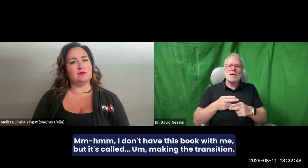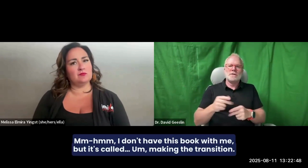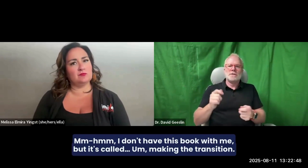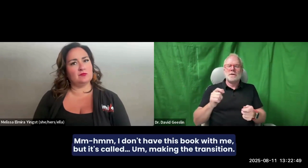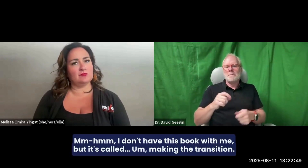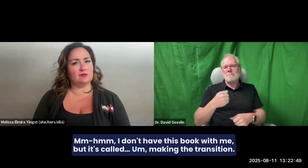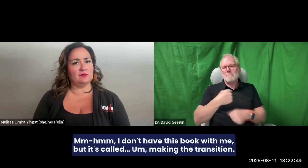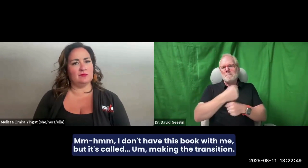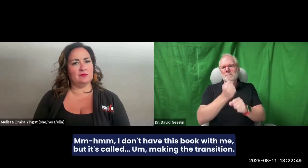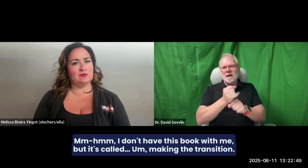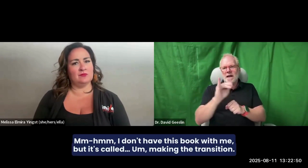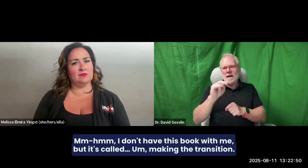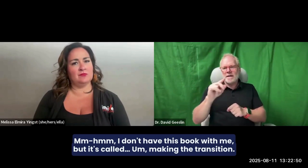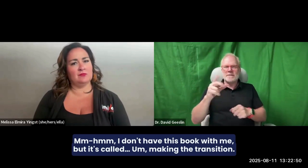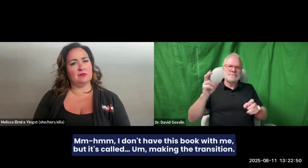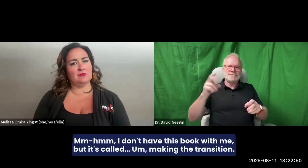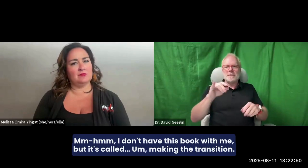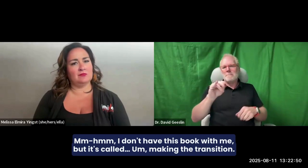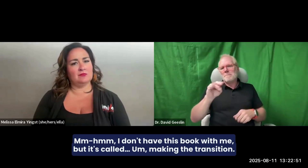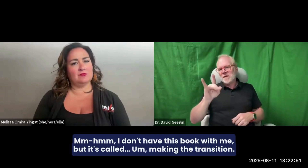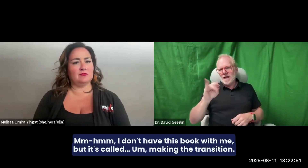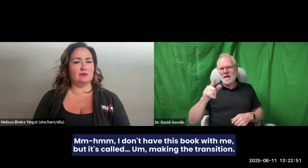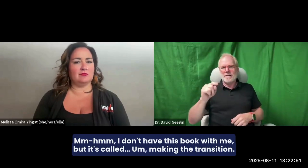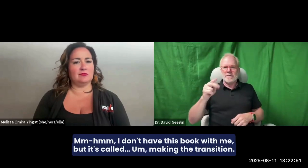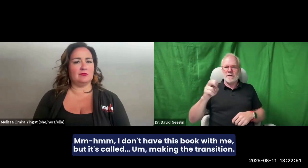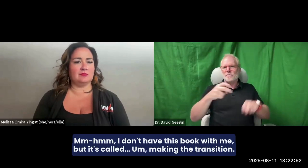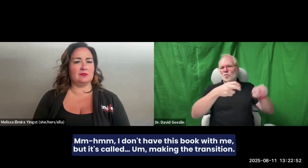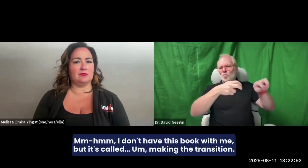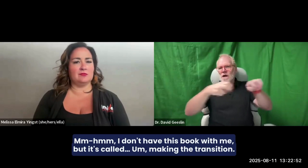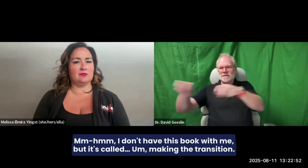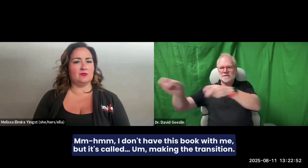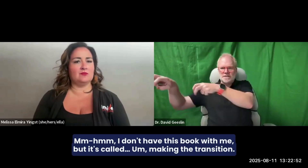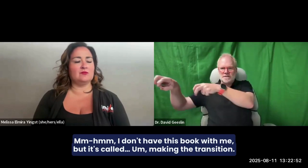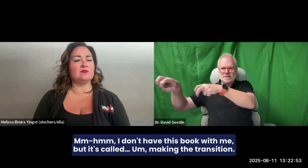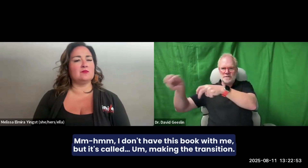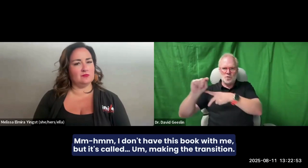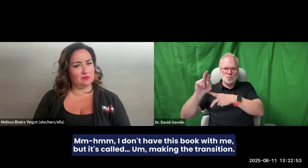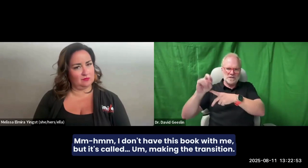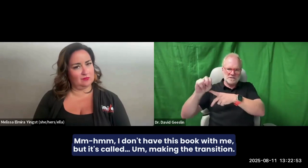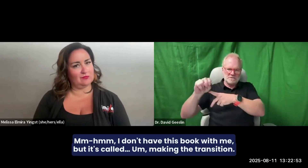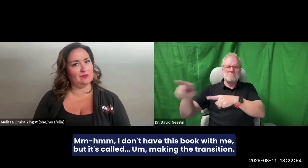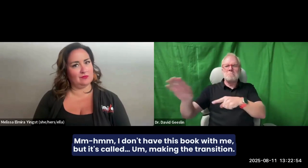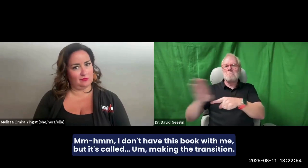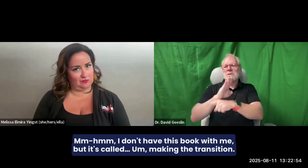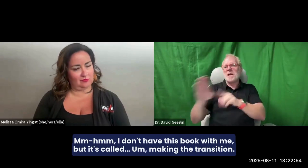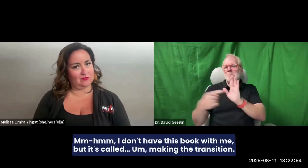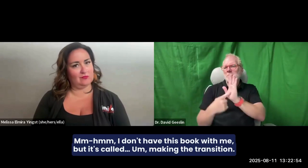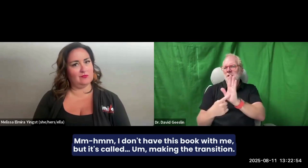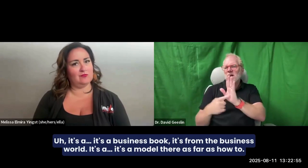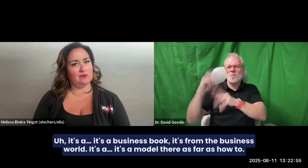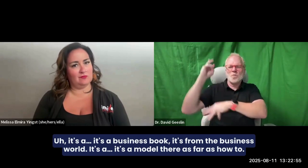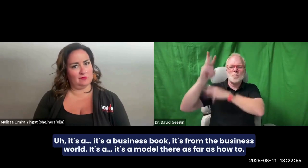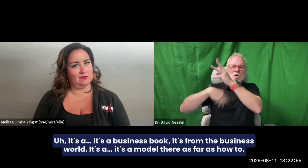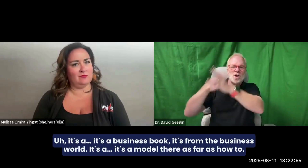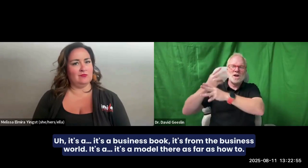really. I don't have this book with me, but it's called um, Making the